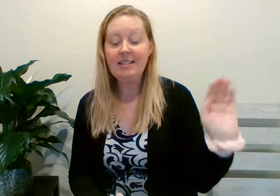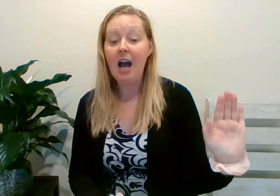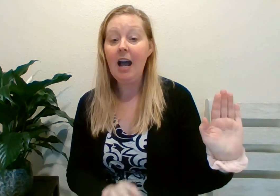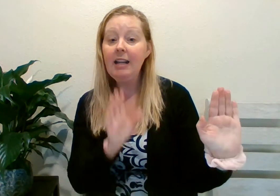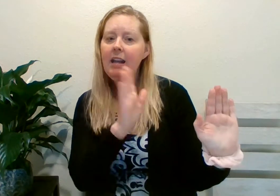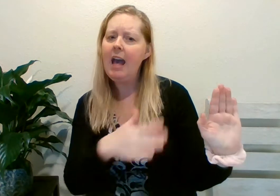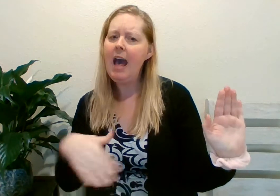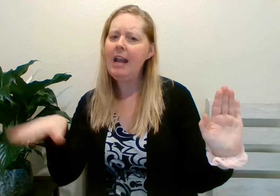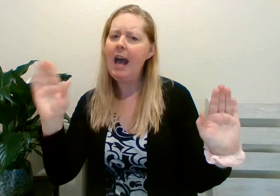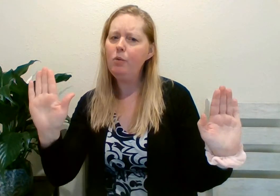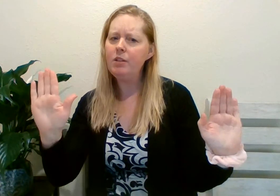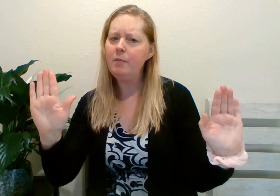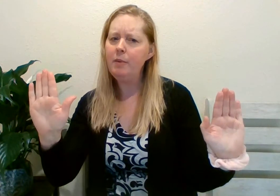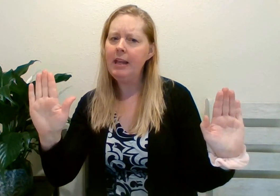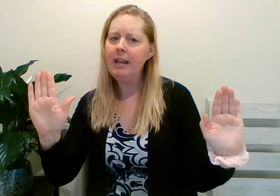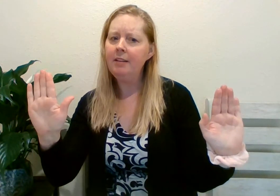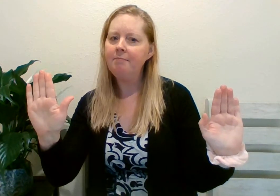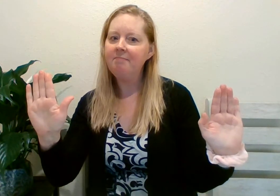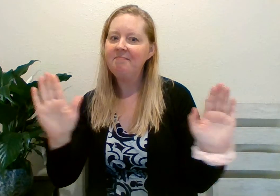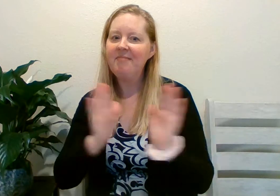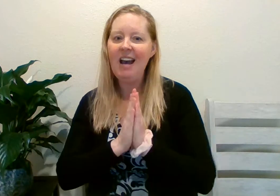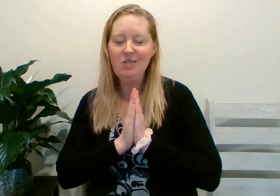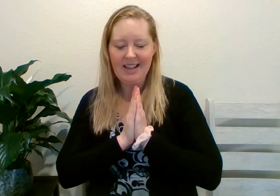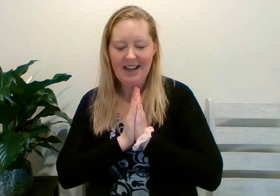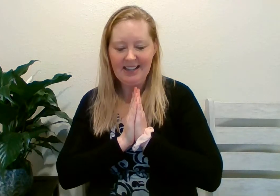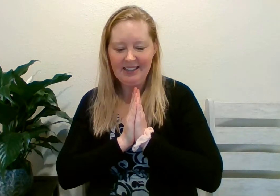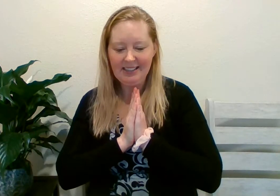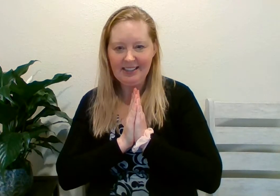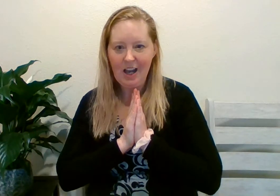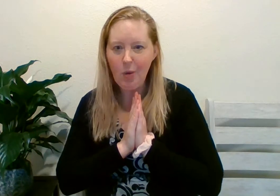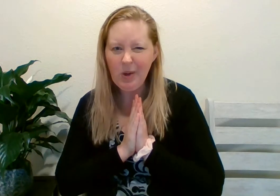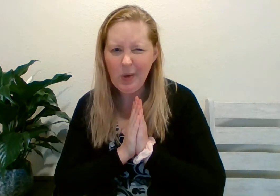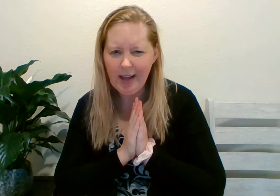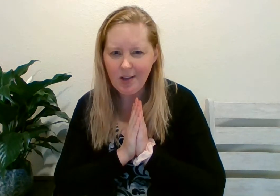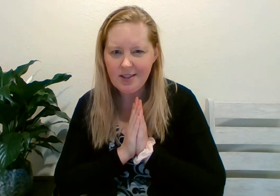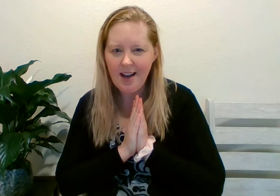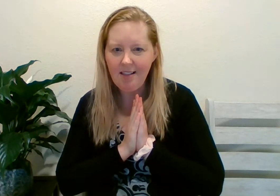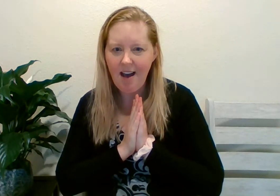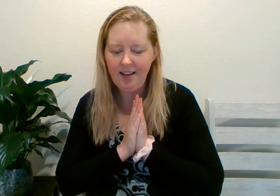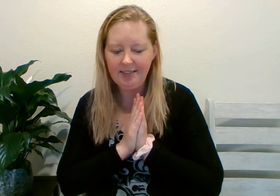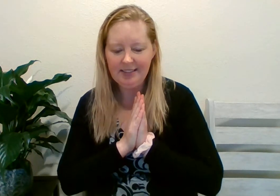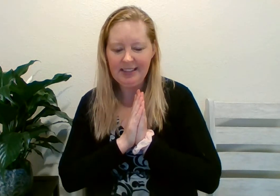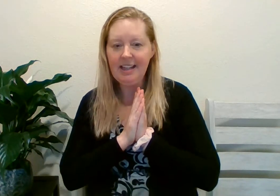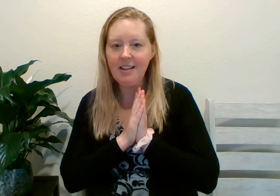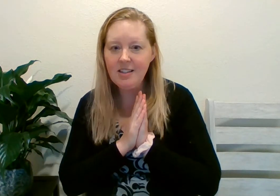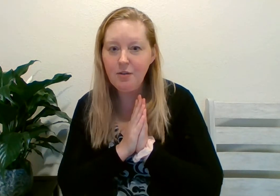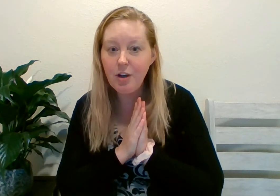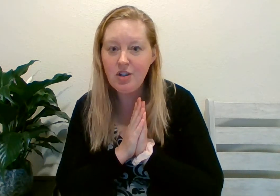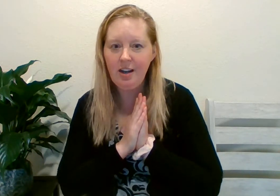Side. Add out to the beginning. Outside. I hope you're going outside a lot. Eating lots of fresh air.